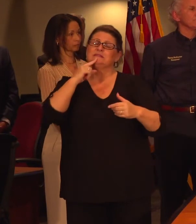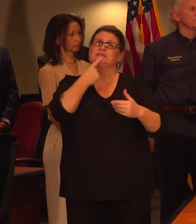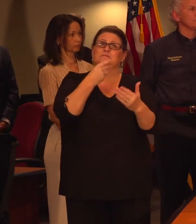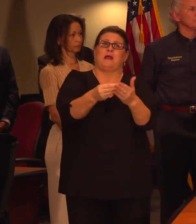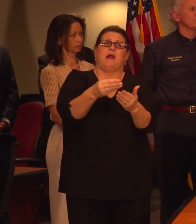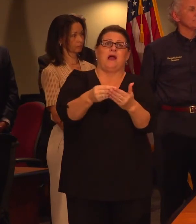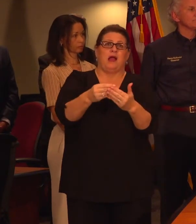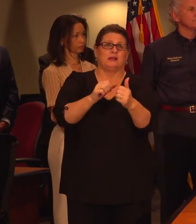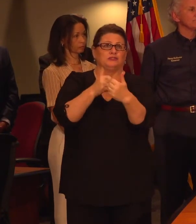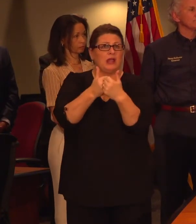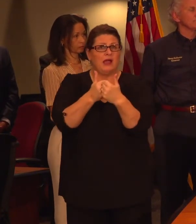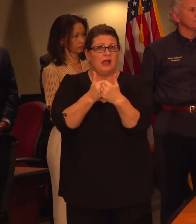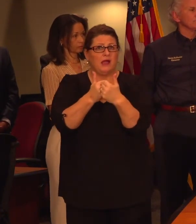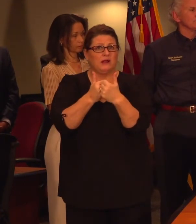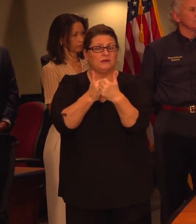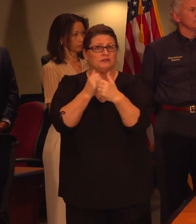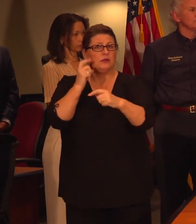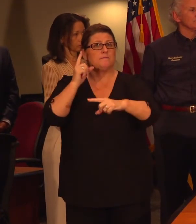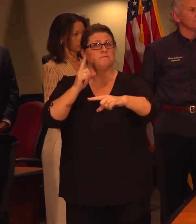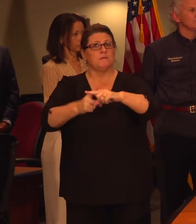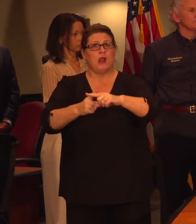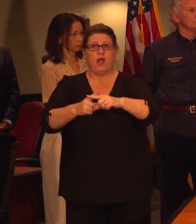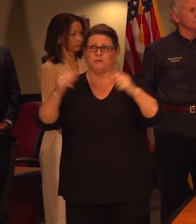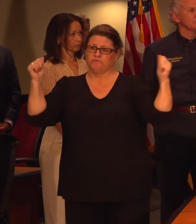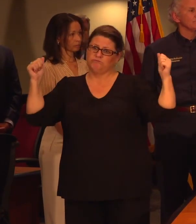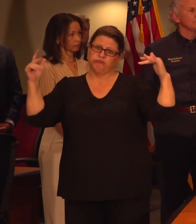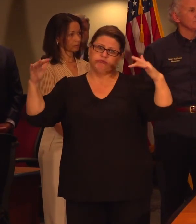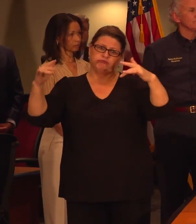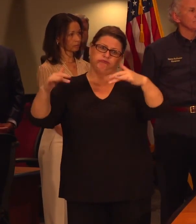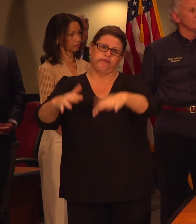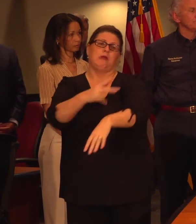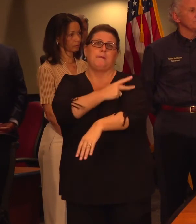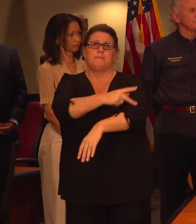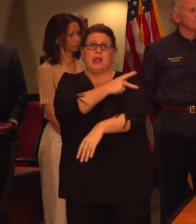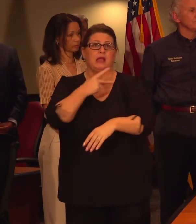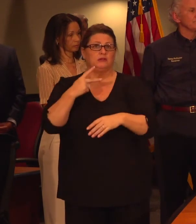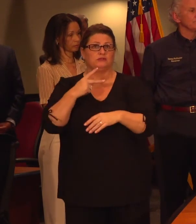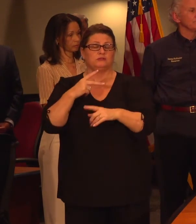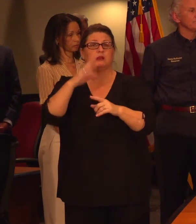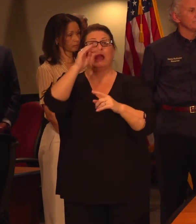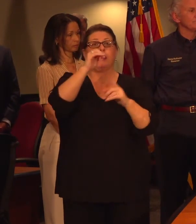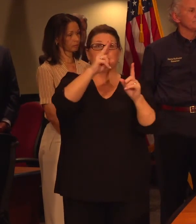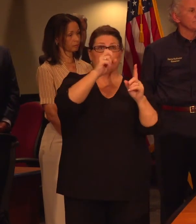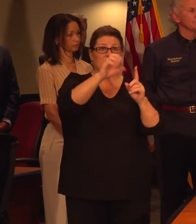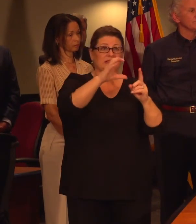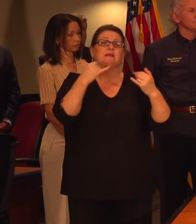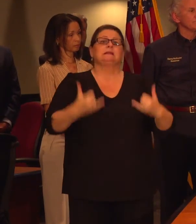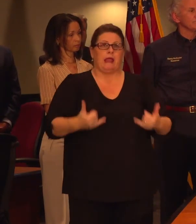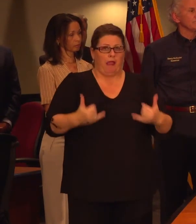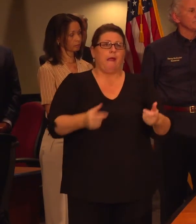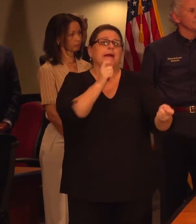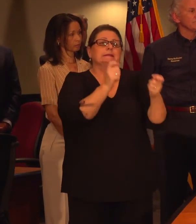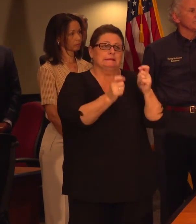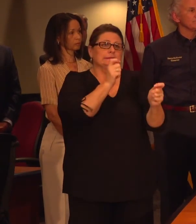challenges, and another way, we're having to deal with the large surge of patients coming. At MUSC, we're going through this adjustment right now. It